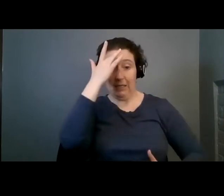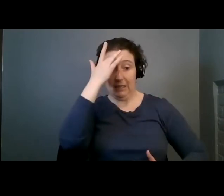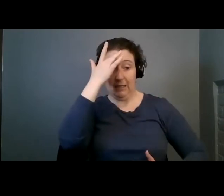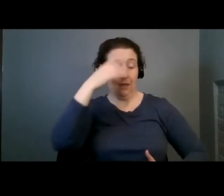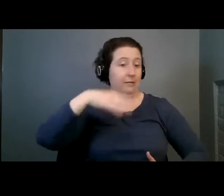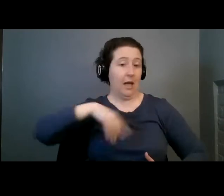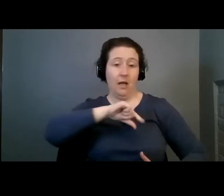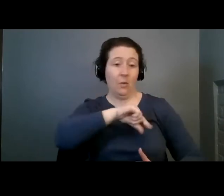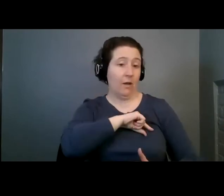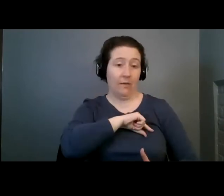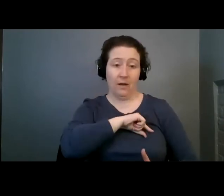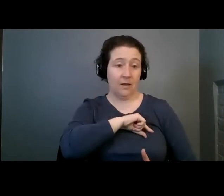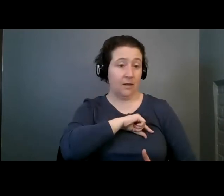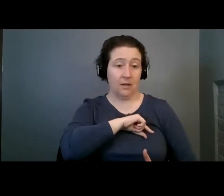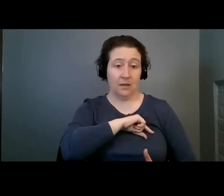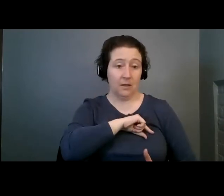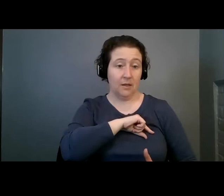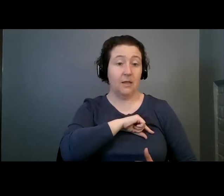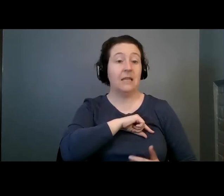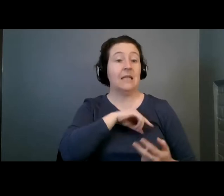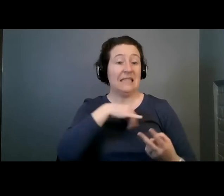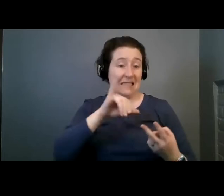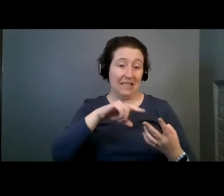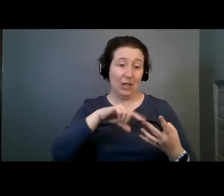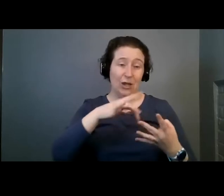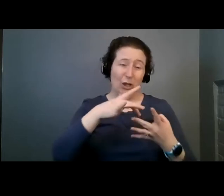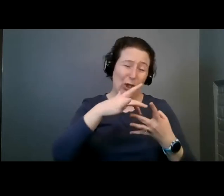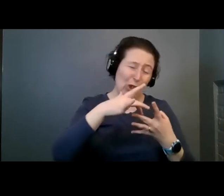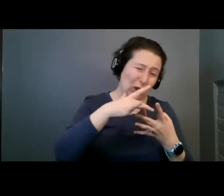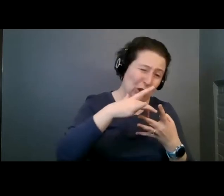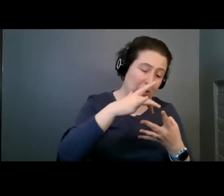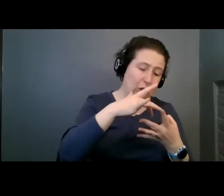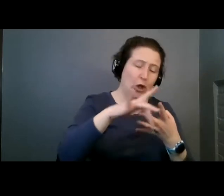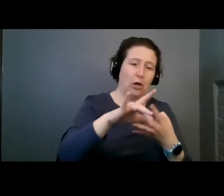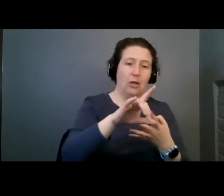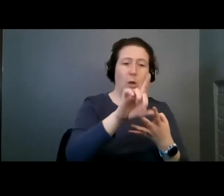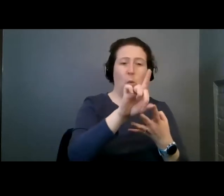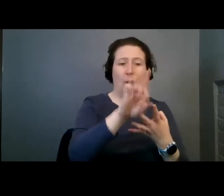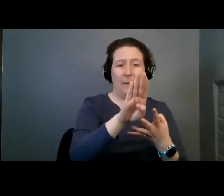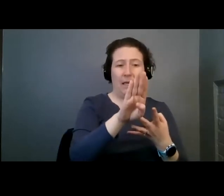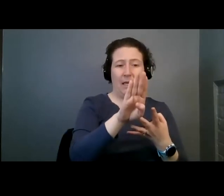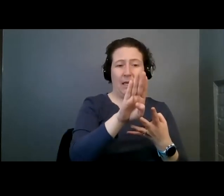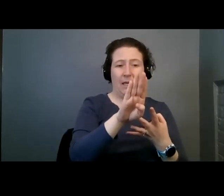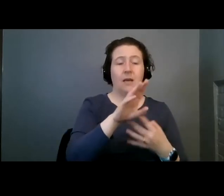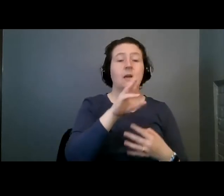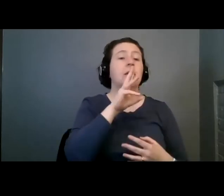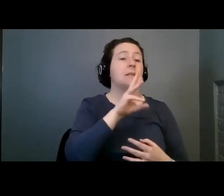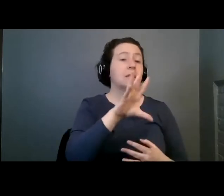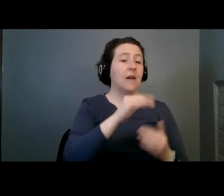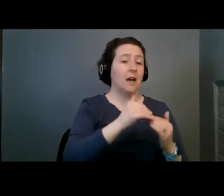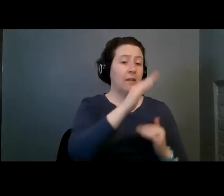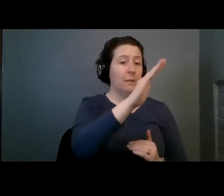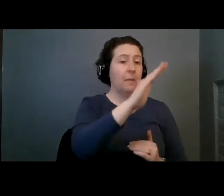for the vaccine. We are still early in phase 1B with the 65 and older